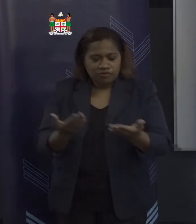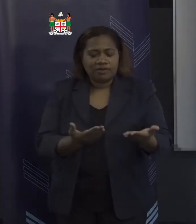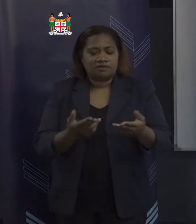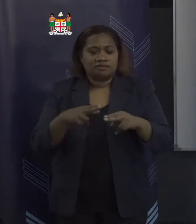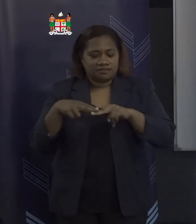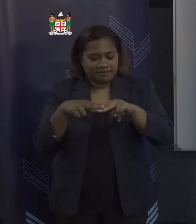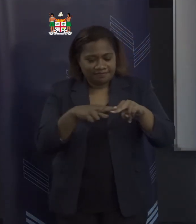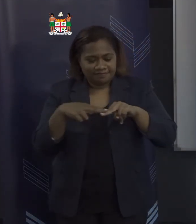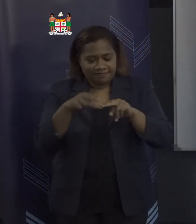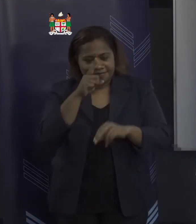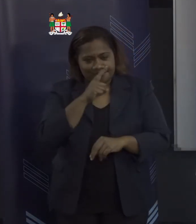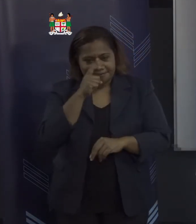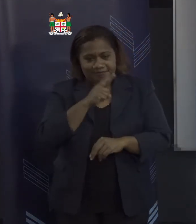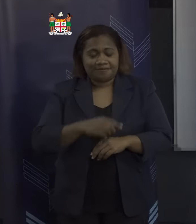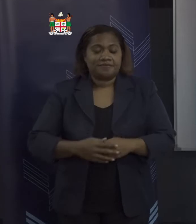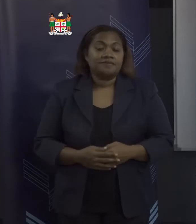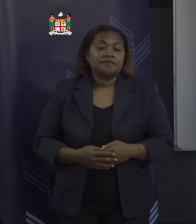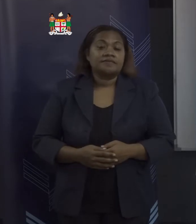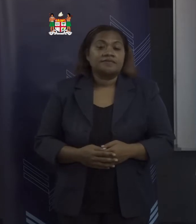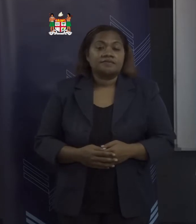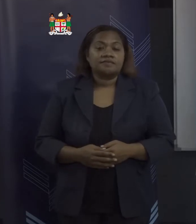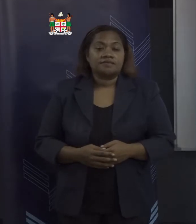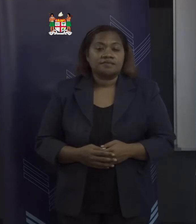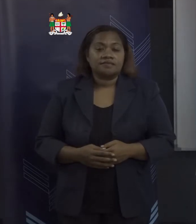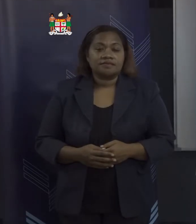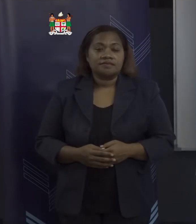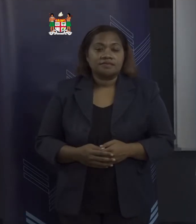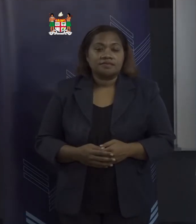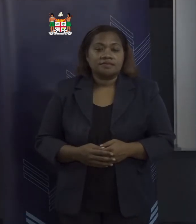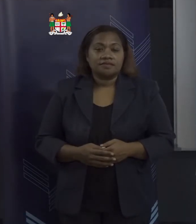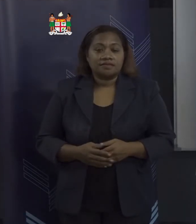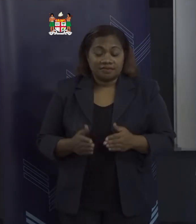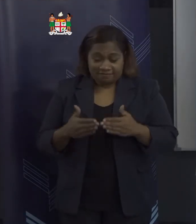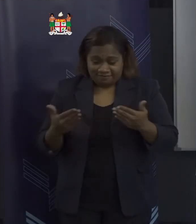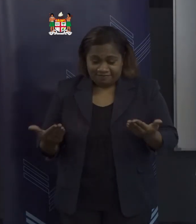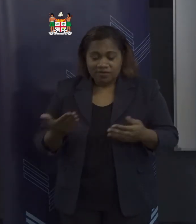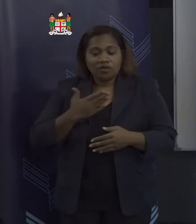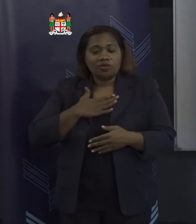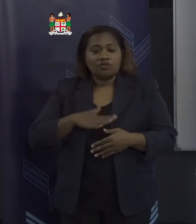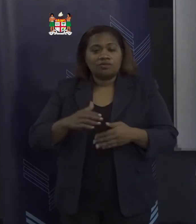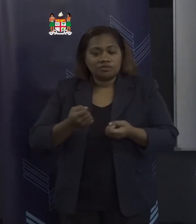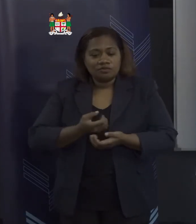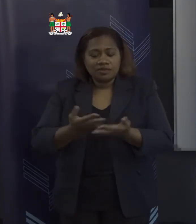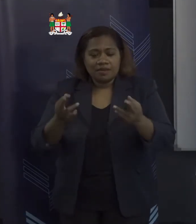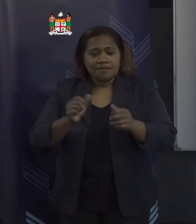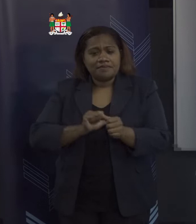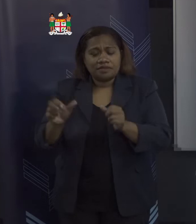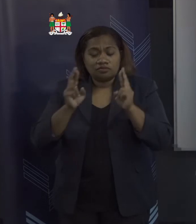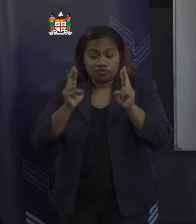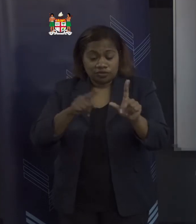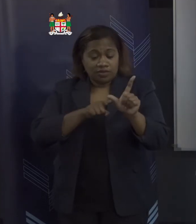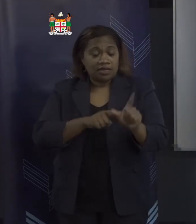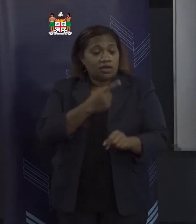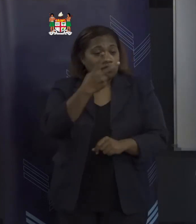people of Fiji. At this juncture, I wish to extend our best wishes to our Year 12 and 13